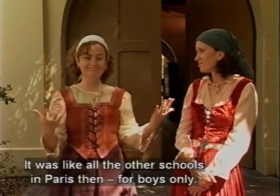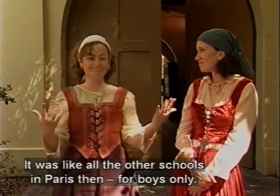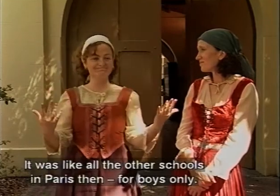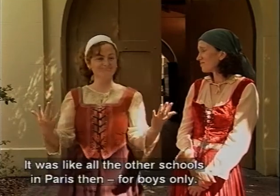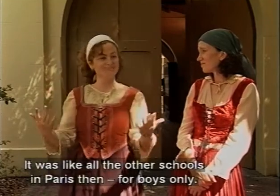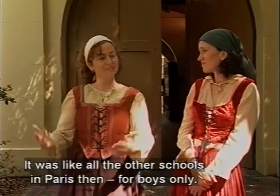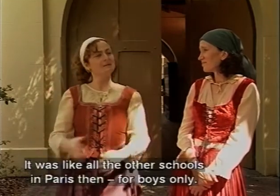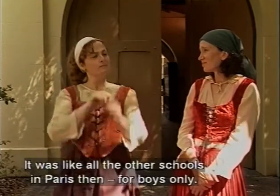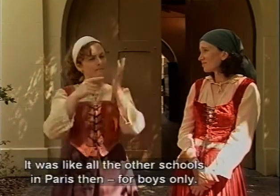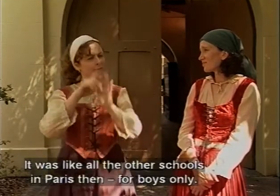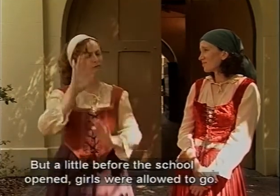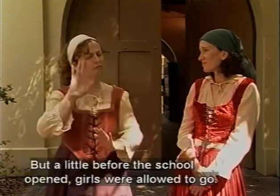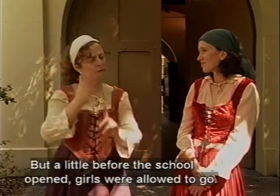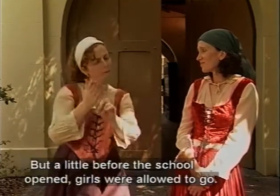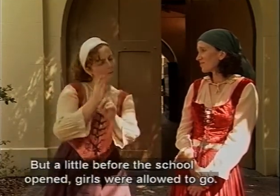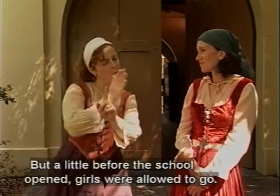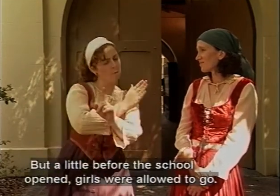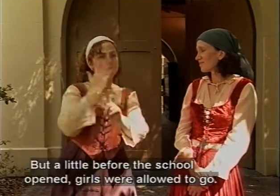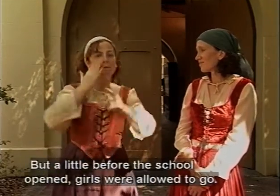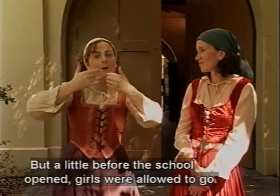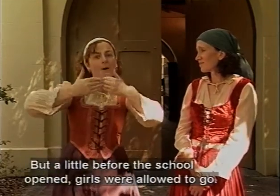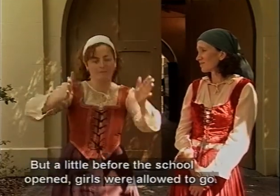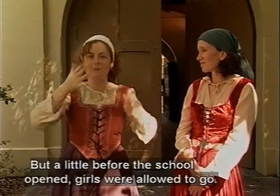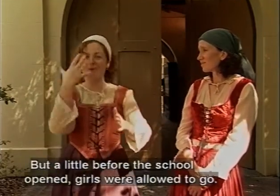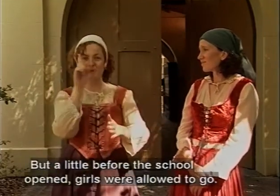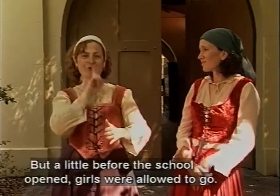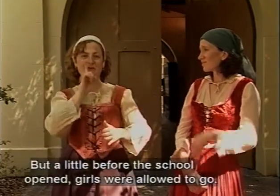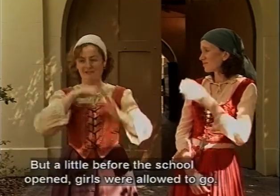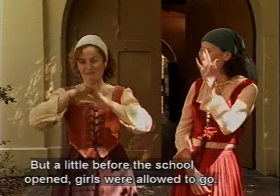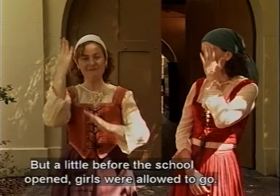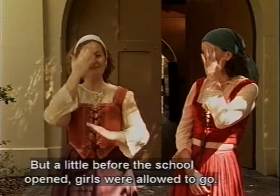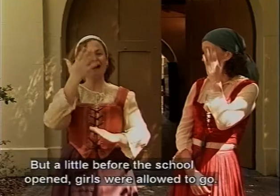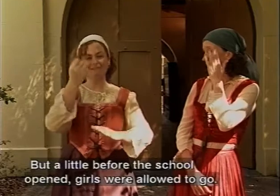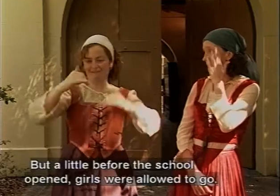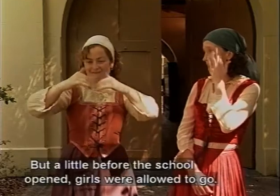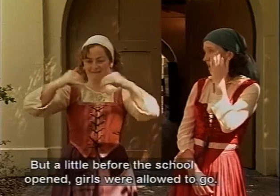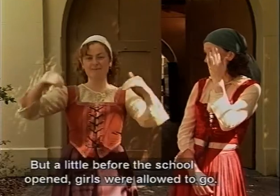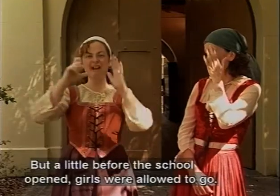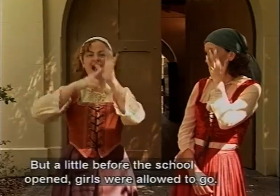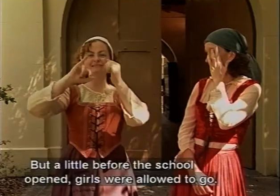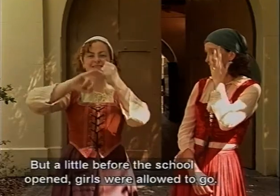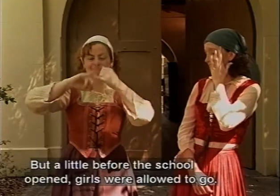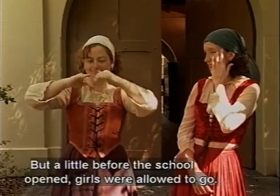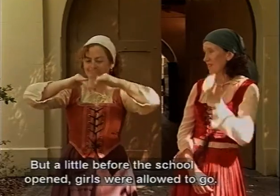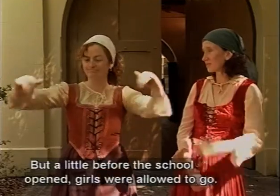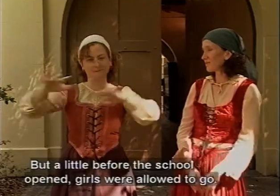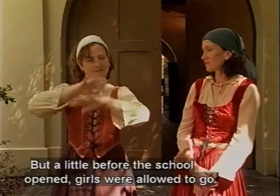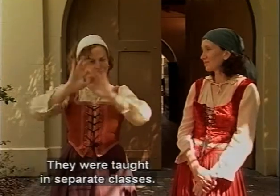only. But a little before the school opened, girls were allowed to go. They were taught in separate classes to the